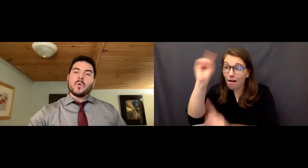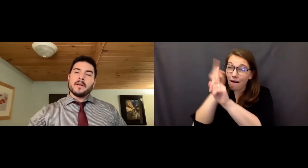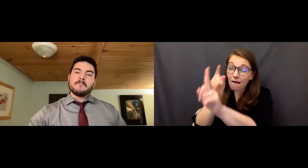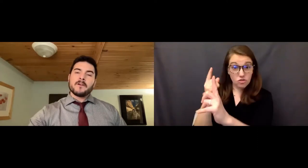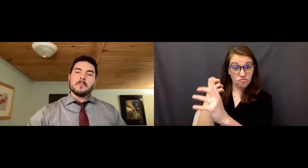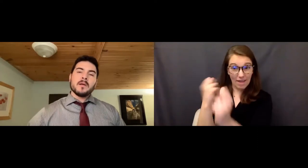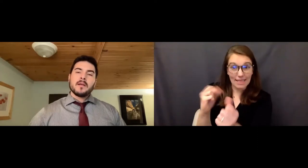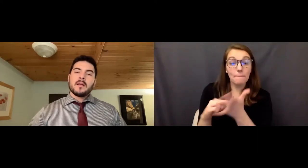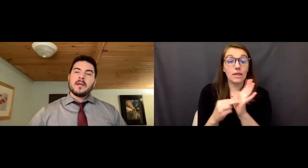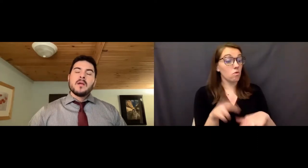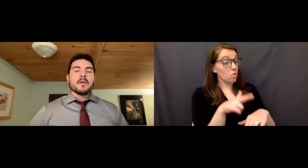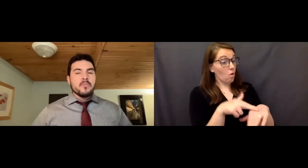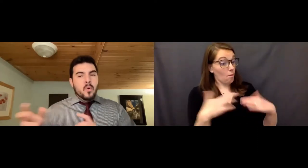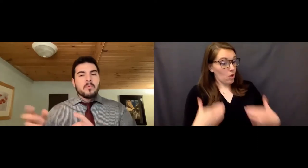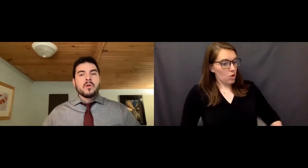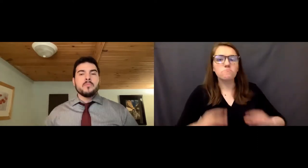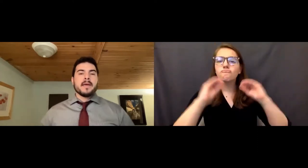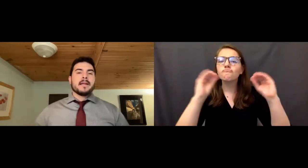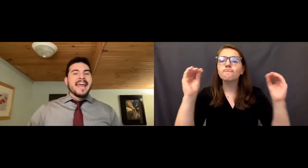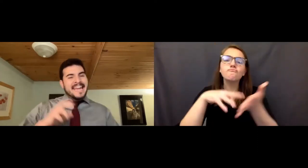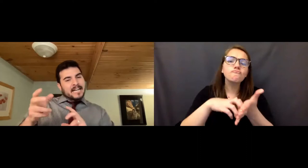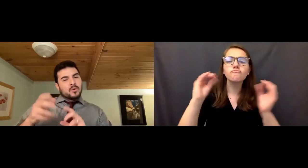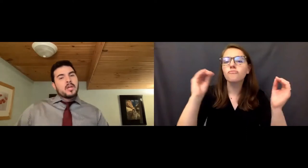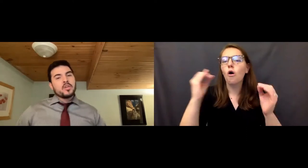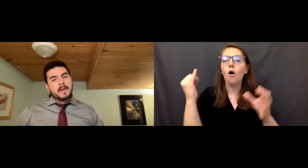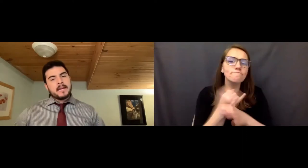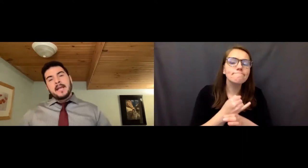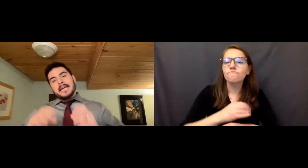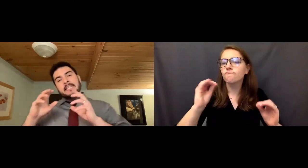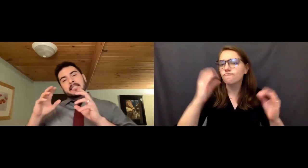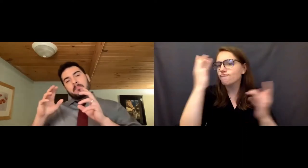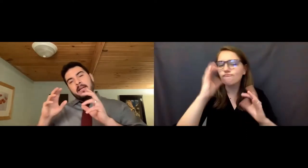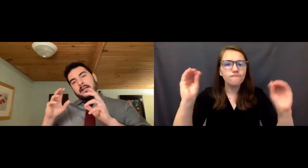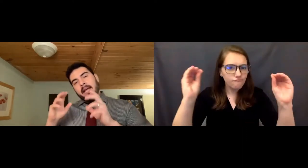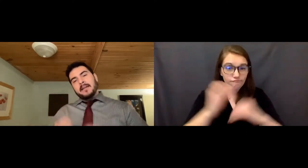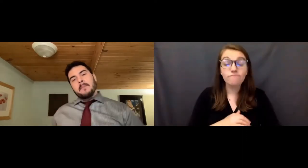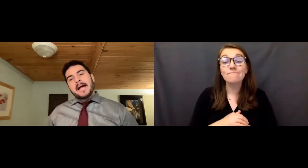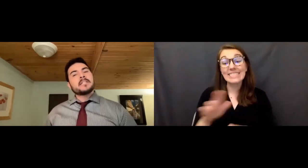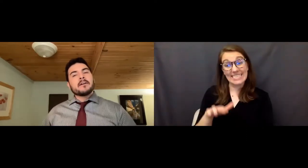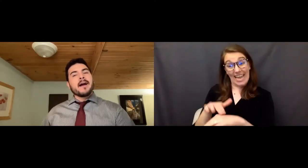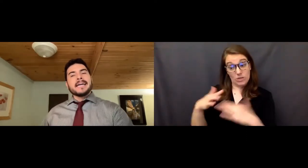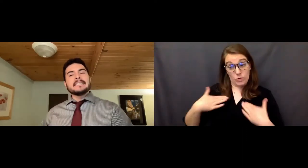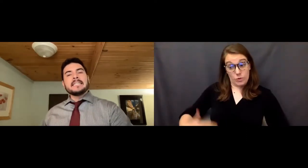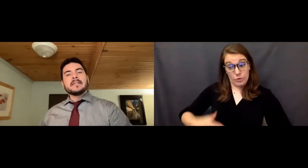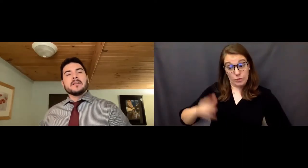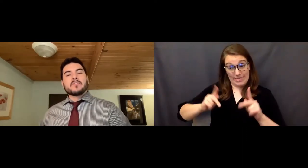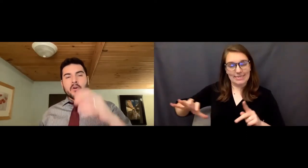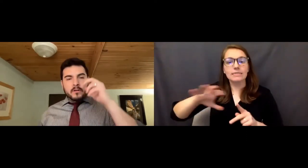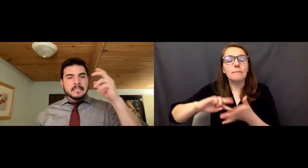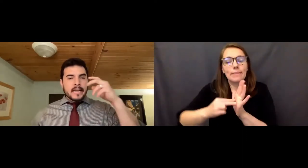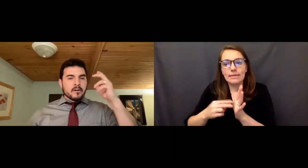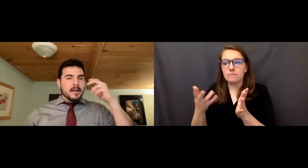impaired or infirm. Rather, normal humanity, natural humanity, is a splendid and imaginary ideal